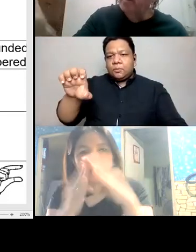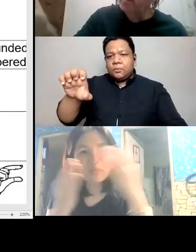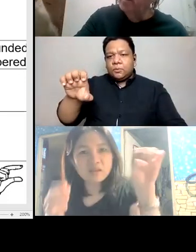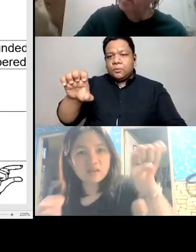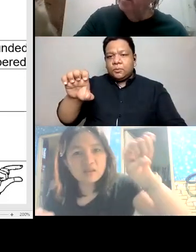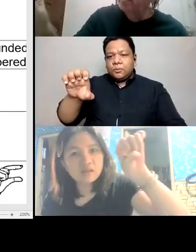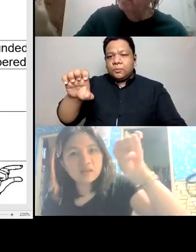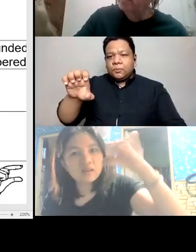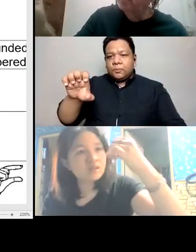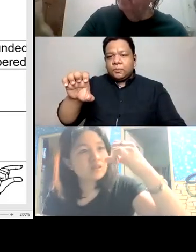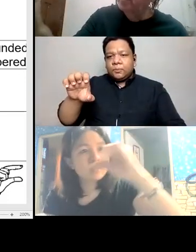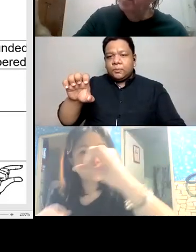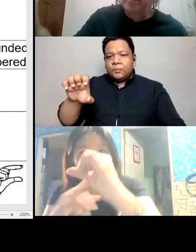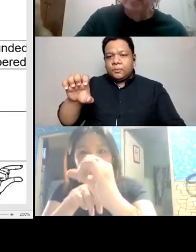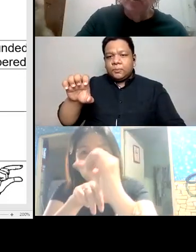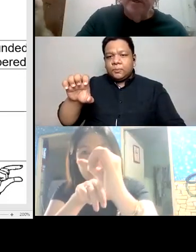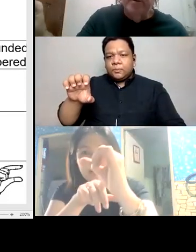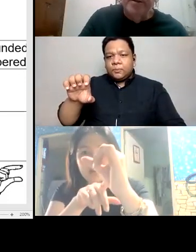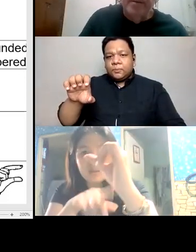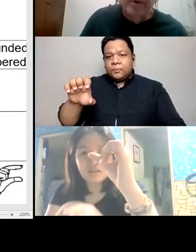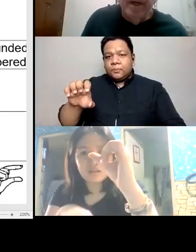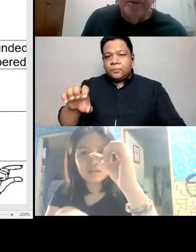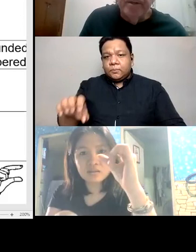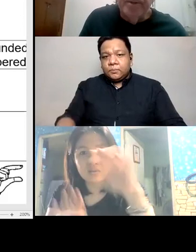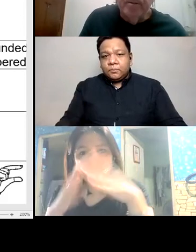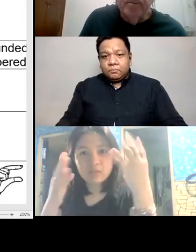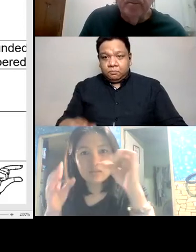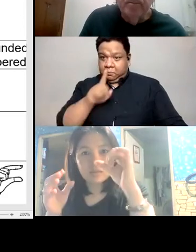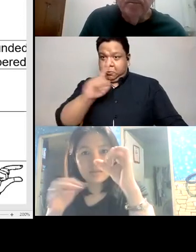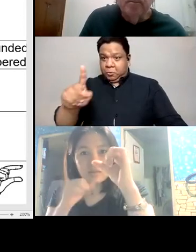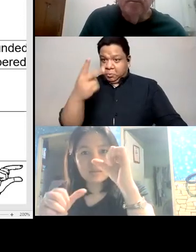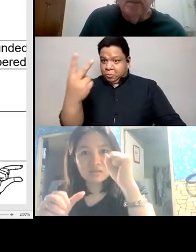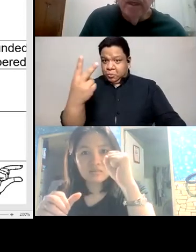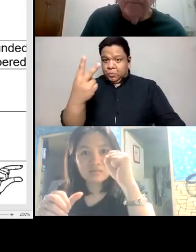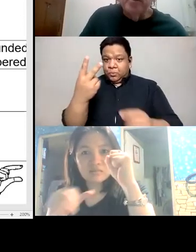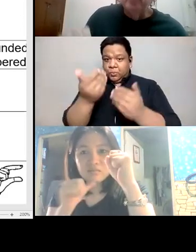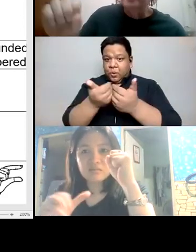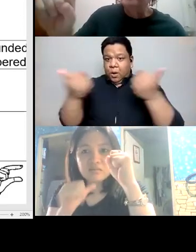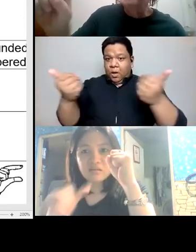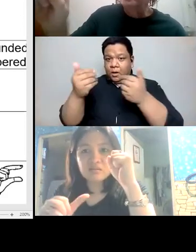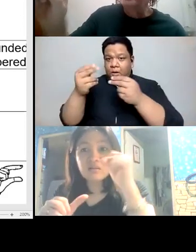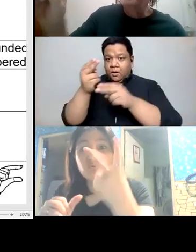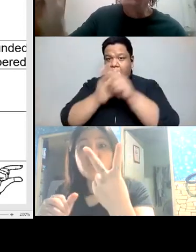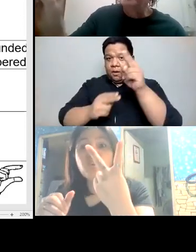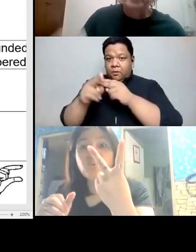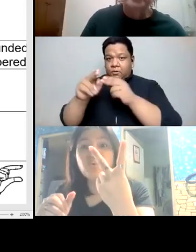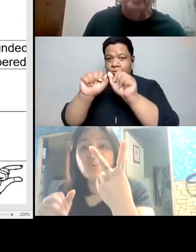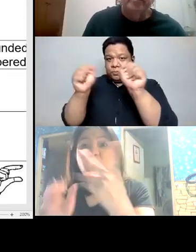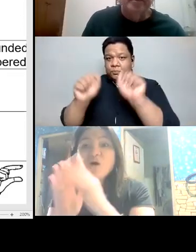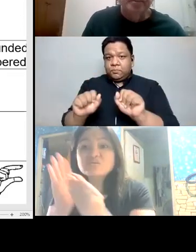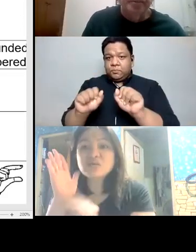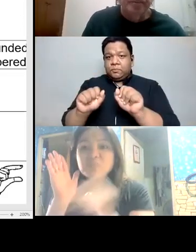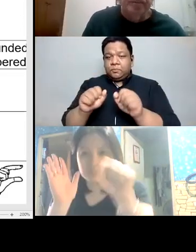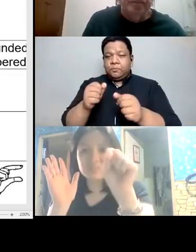Okay. Well, are those really two separate hand shapes? If so, then you start with the first hand